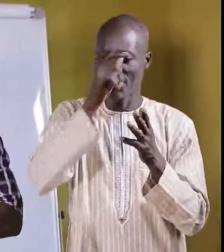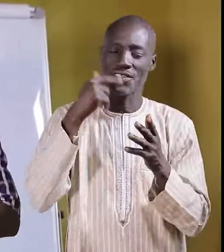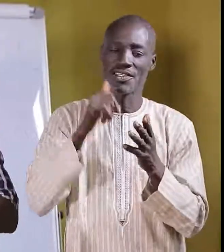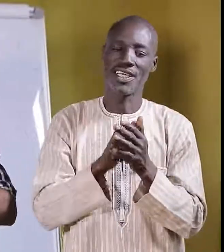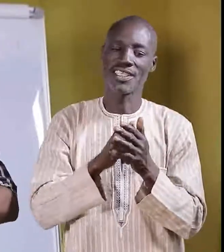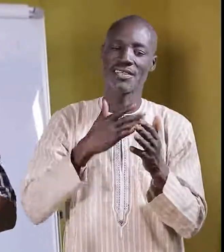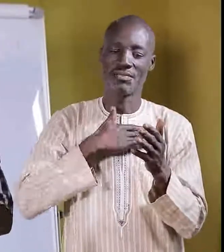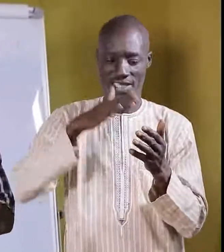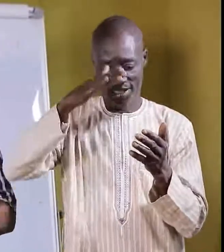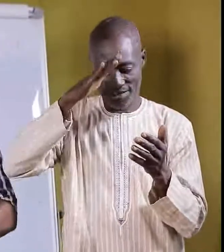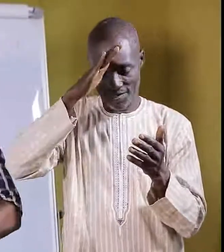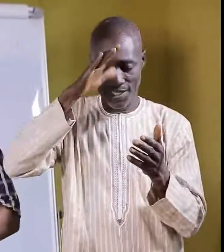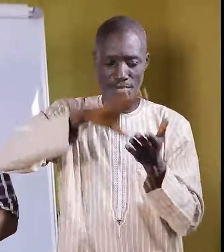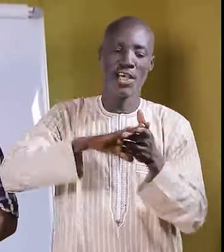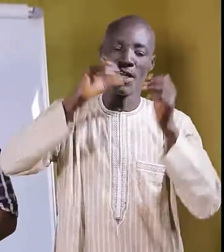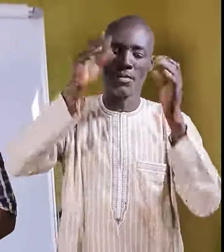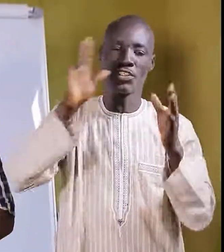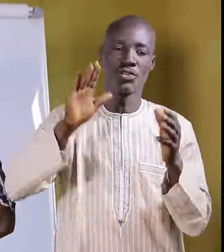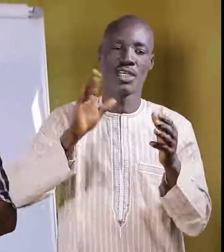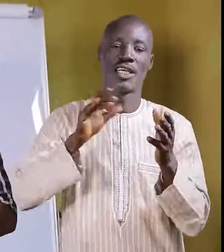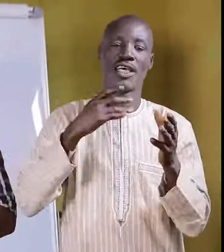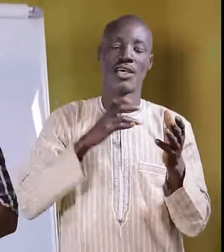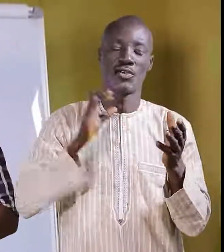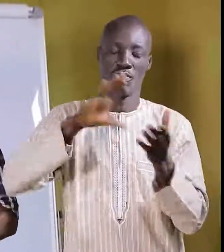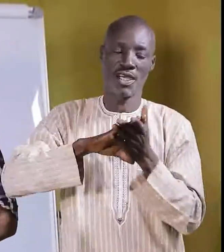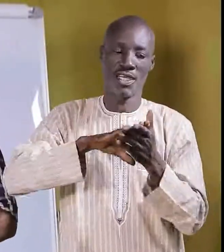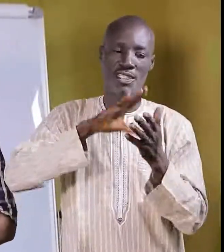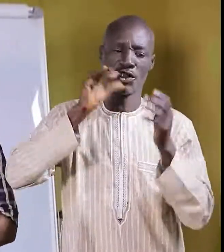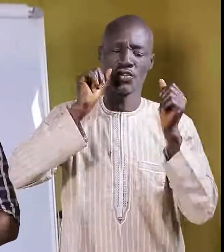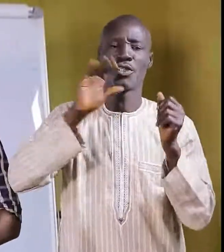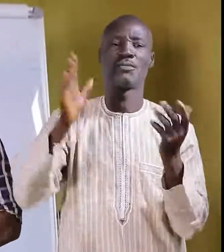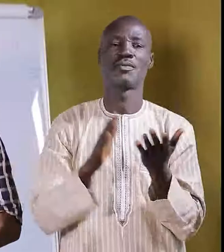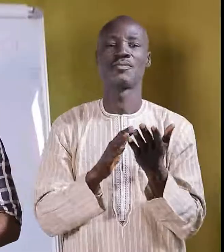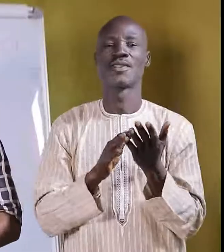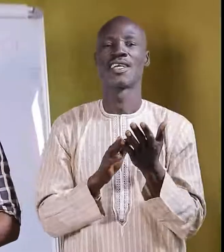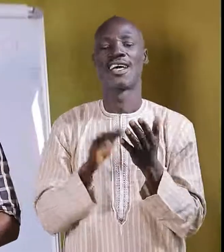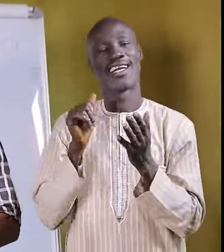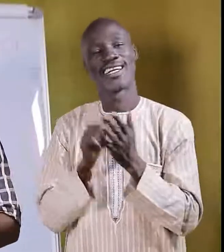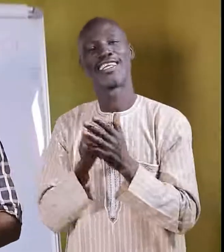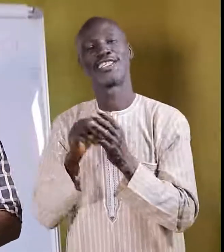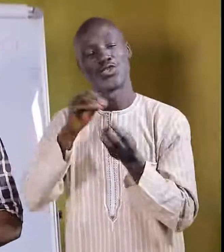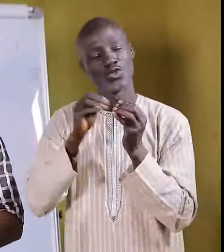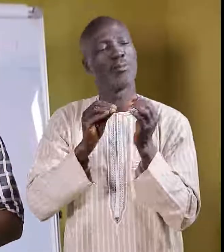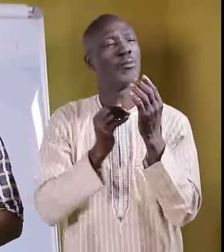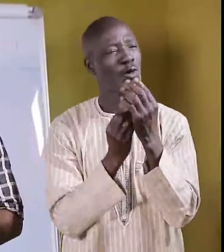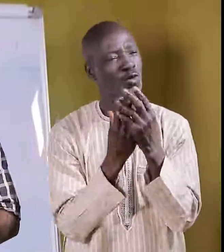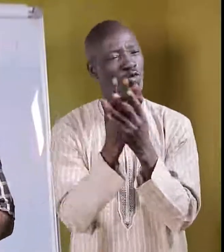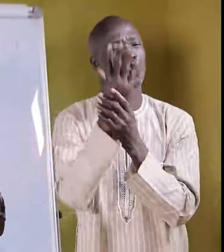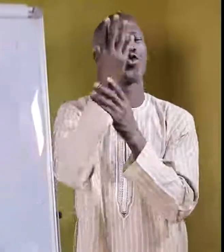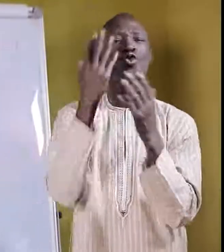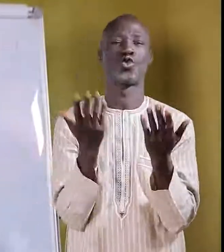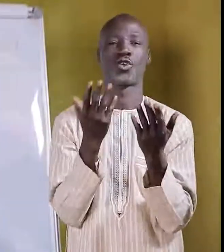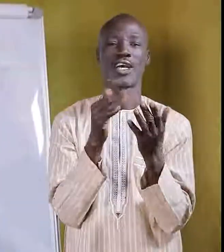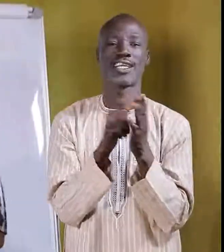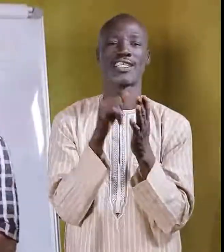you are having these children, the population is growing. And unfortunately, the means of maintaining the population is not going the same way with